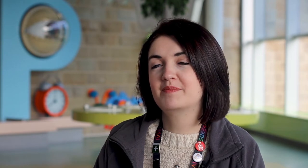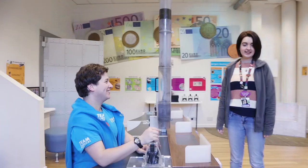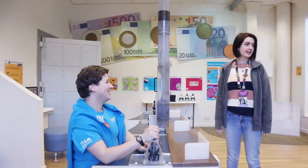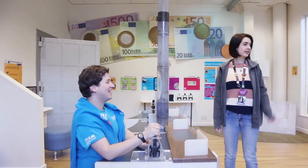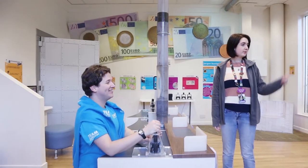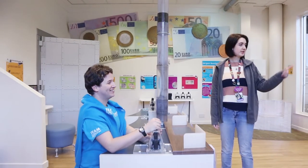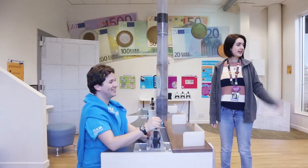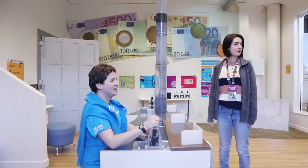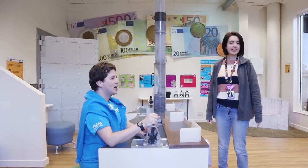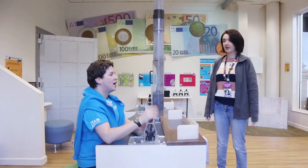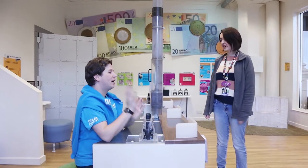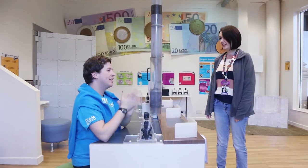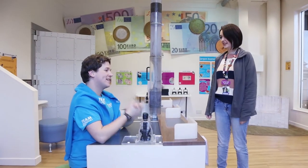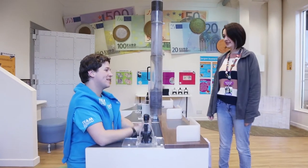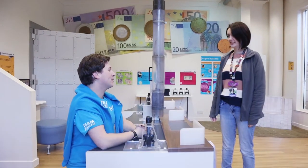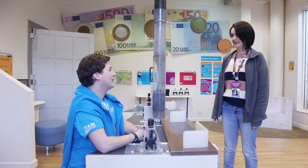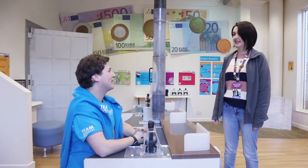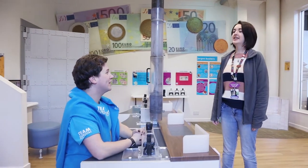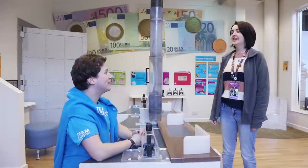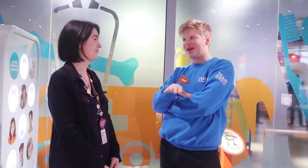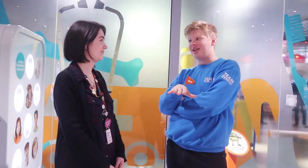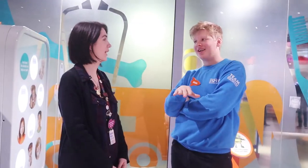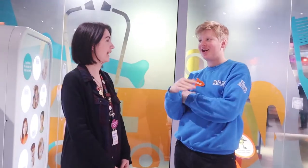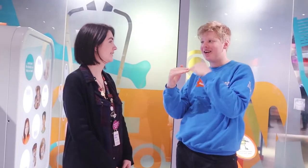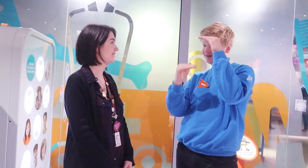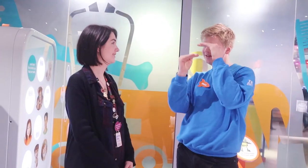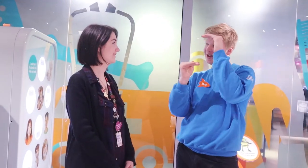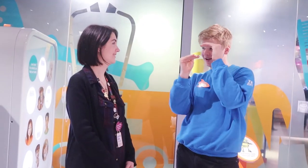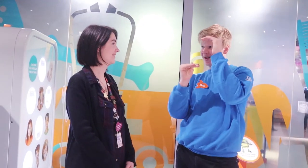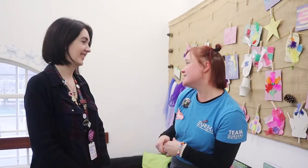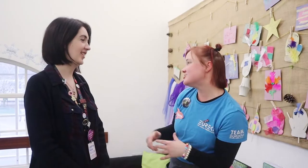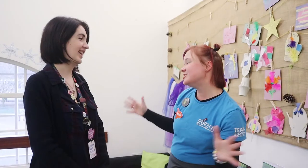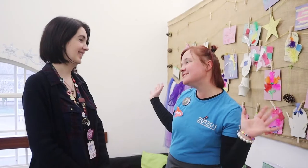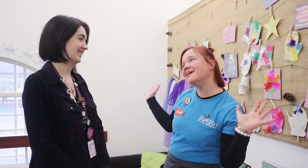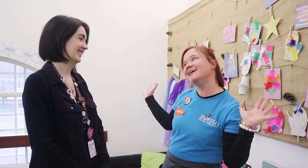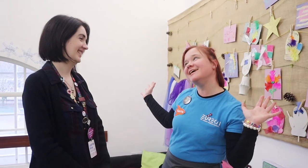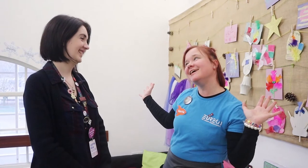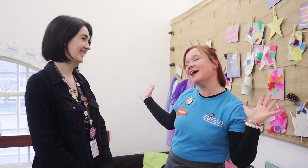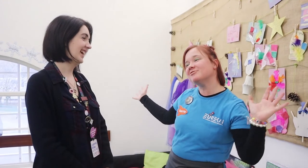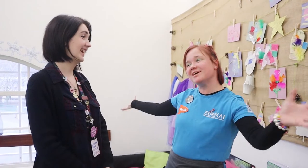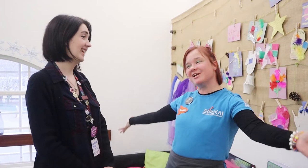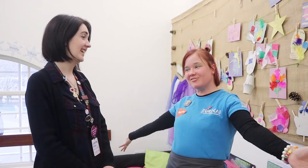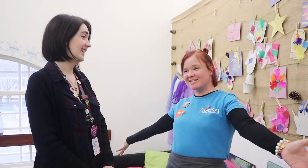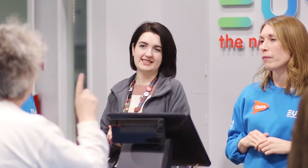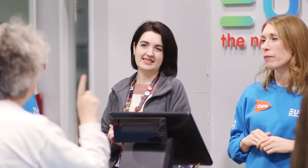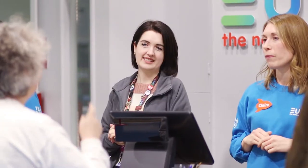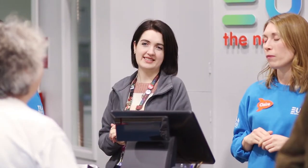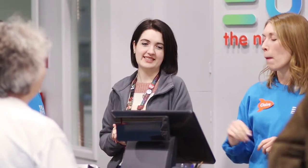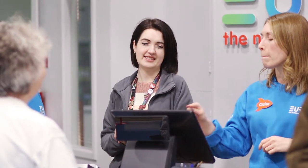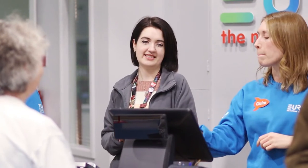I think that it's thanks to Eureka that I am the person that I am today. And just watching someone become part of the family as we train them